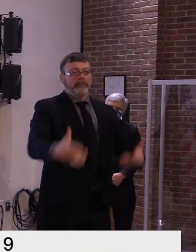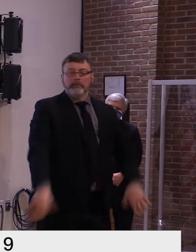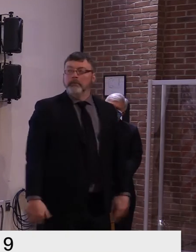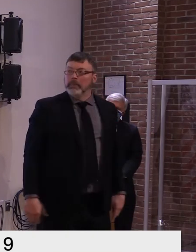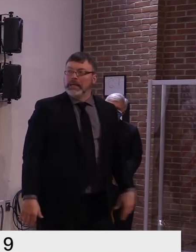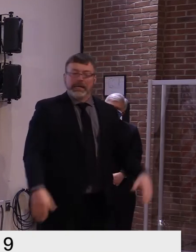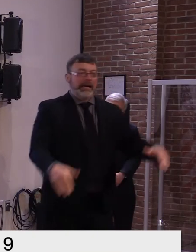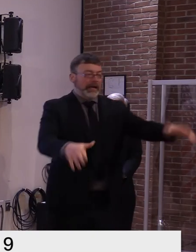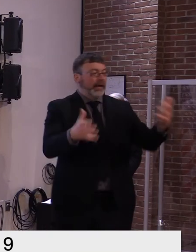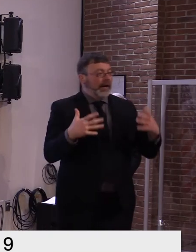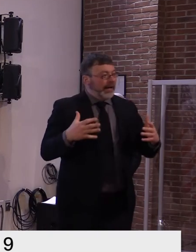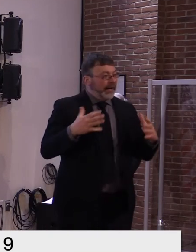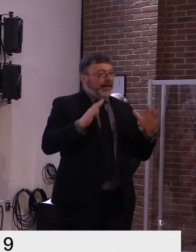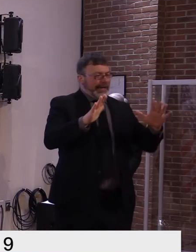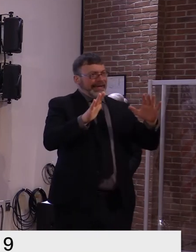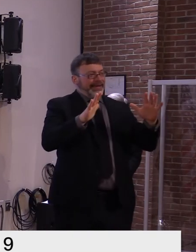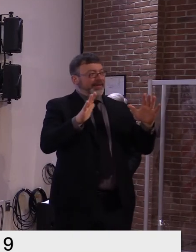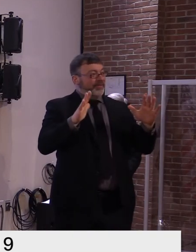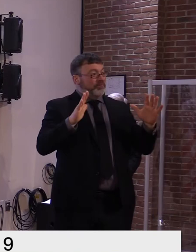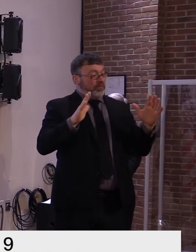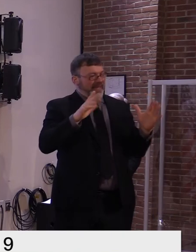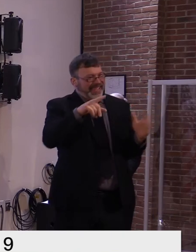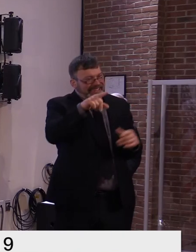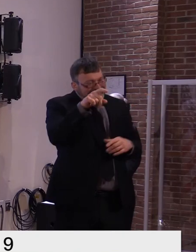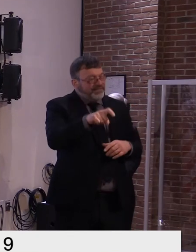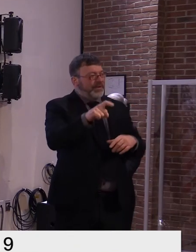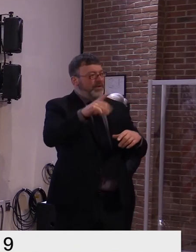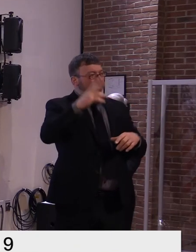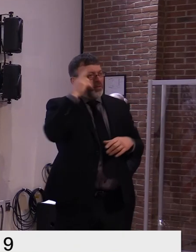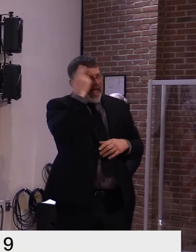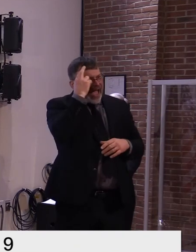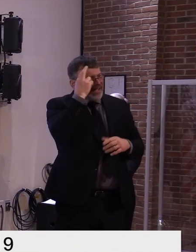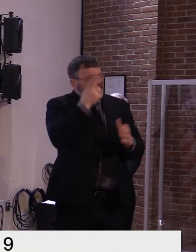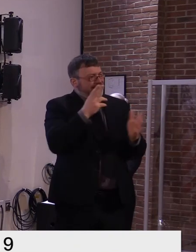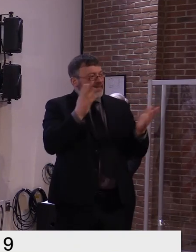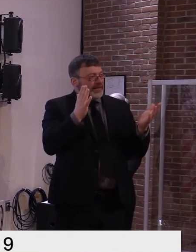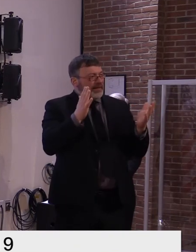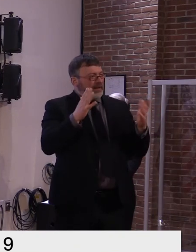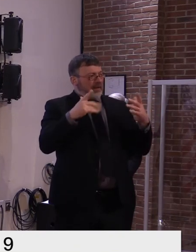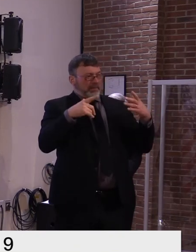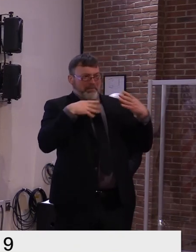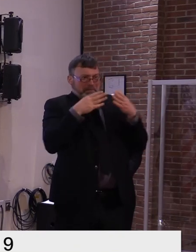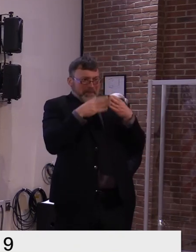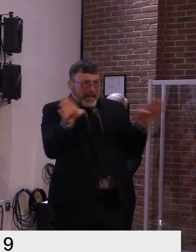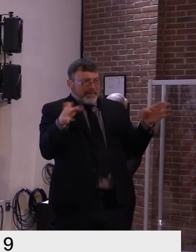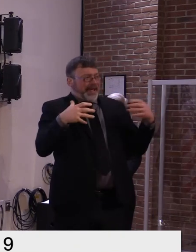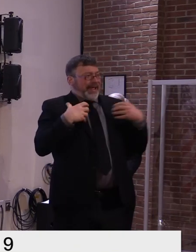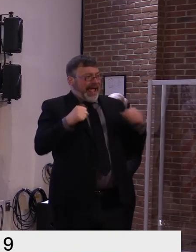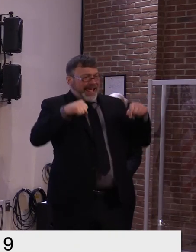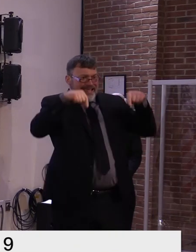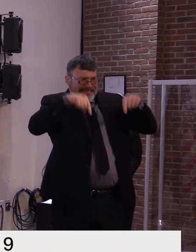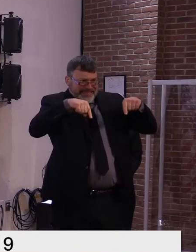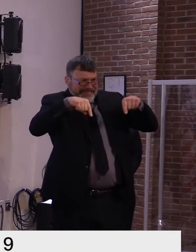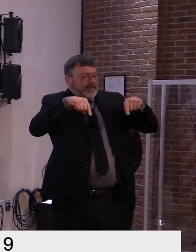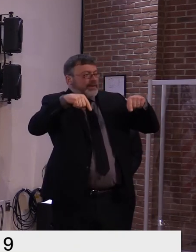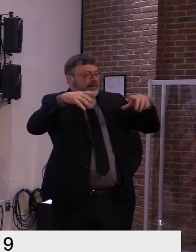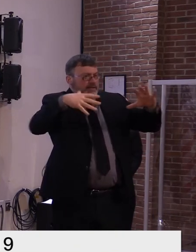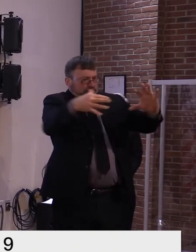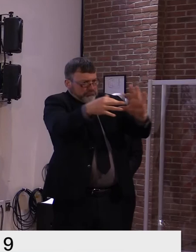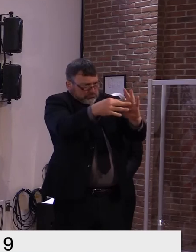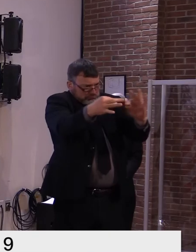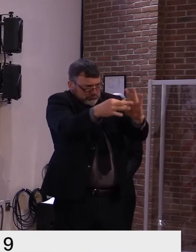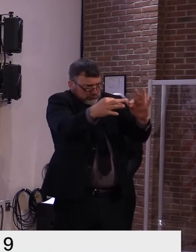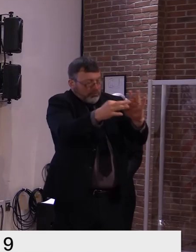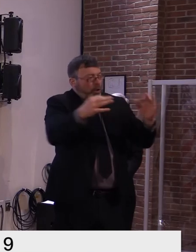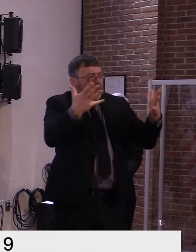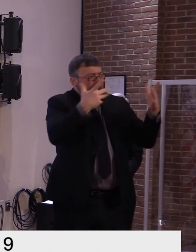talk in public health circles, again, we're still thinking, you know, as the year evolves, whether that means late summer,